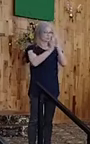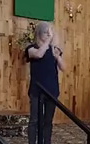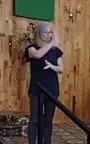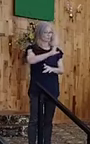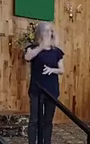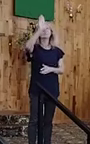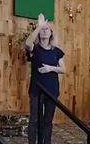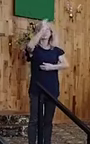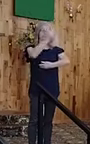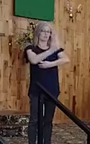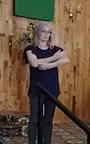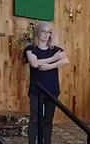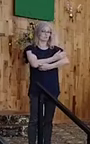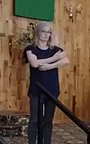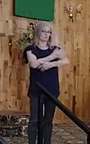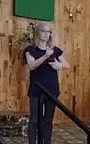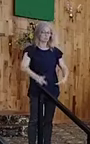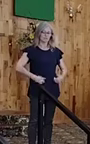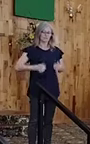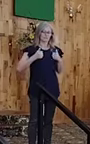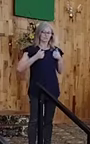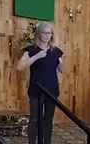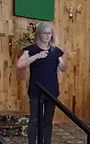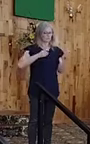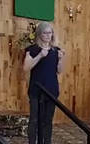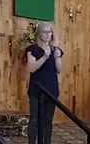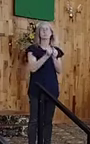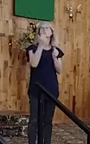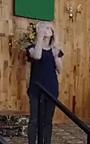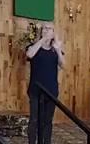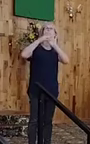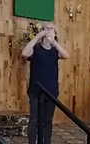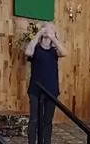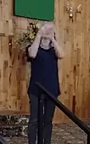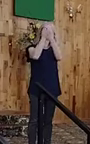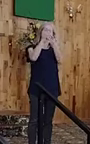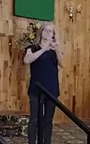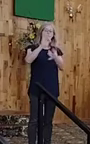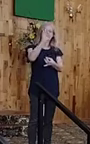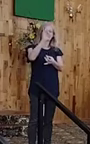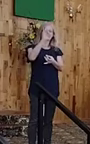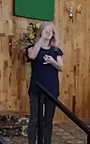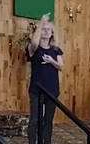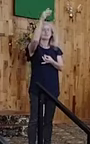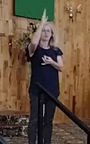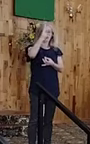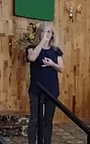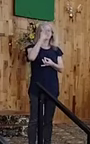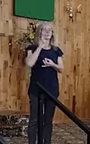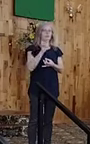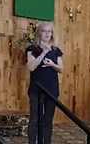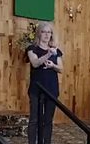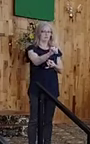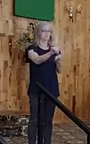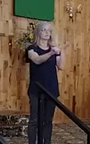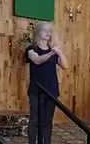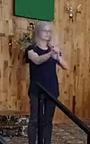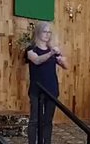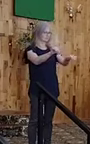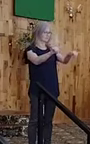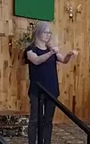Jesus Christ, your Son, who lives and reigns with you in the unity of the Holy Spirit, God,